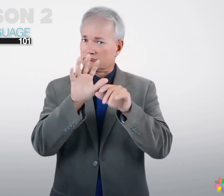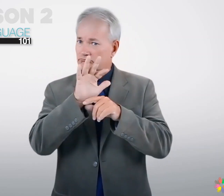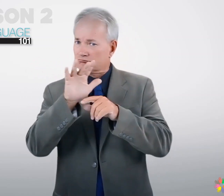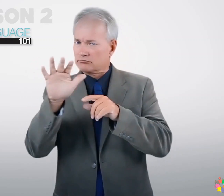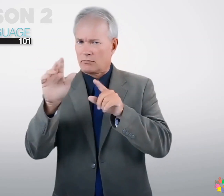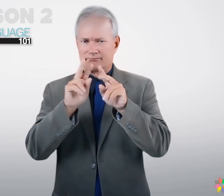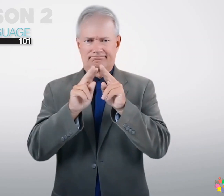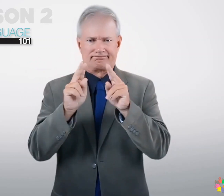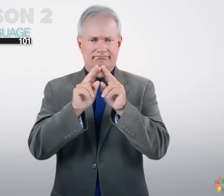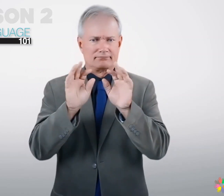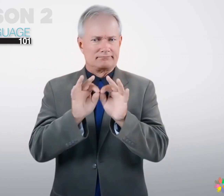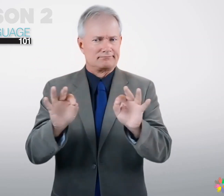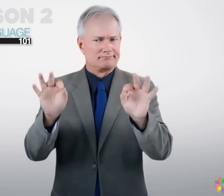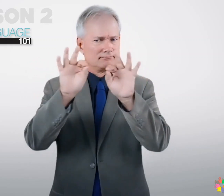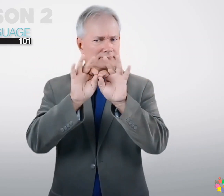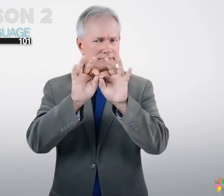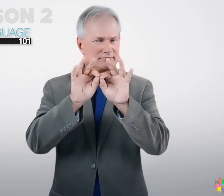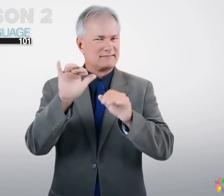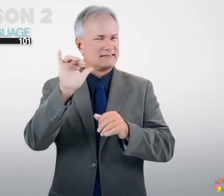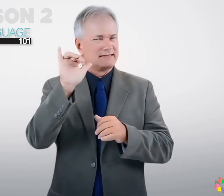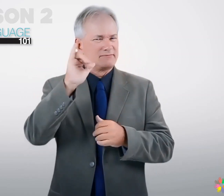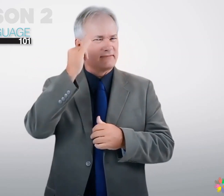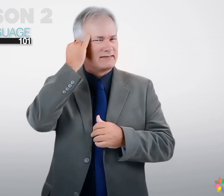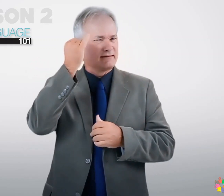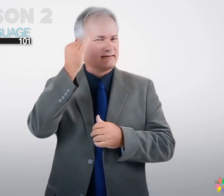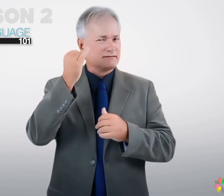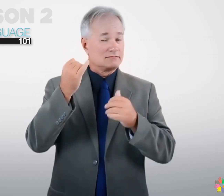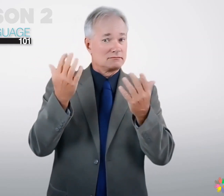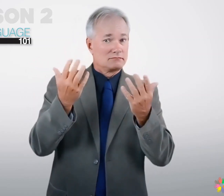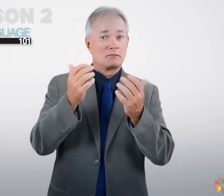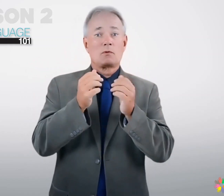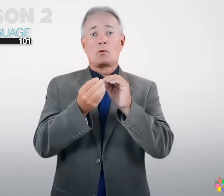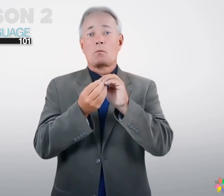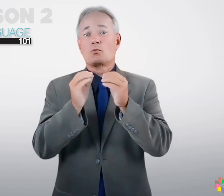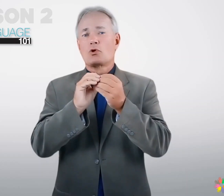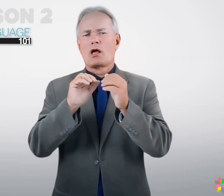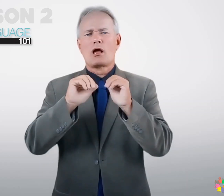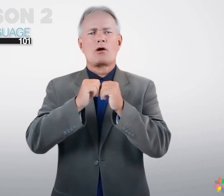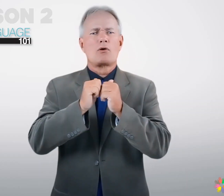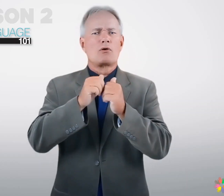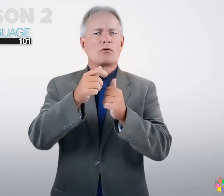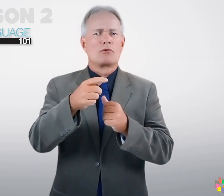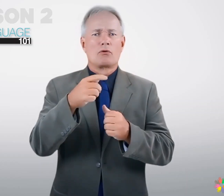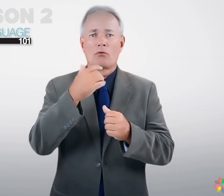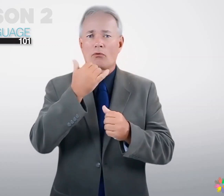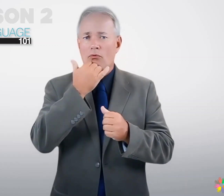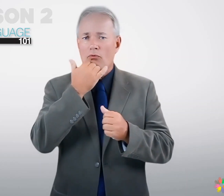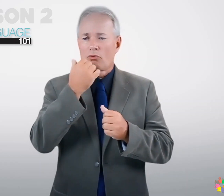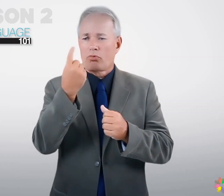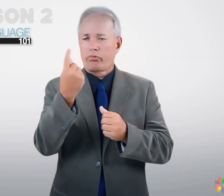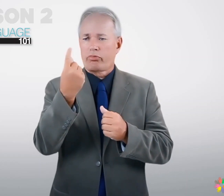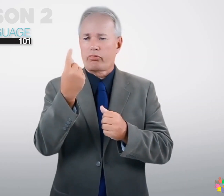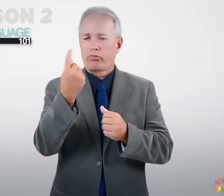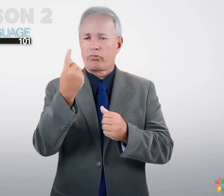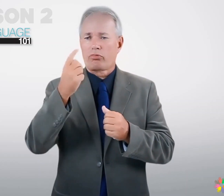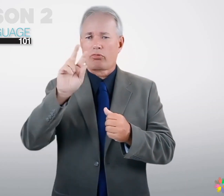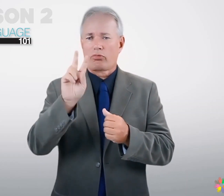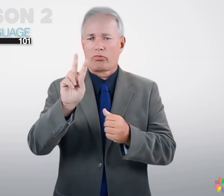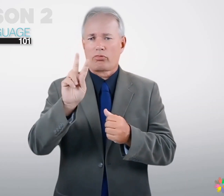and forth. It's very important for your hand to stay in the same position. It's the same with numbers. If you do 1 and flip it around 2